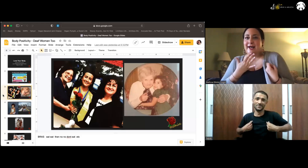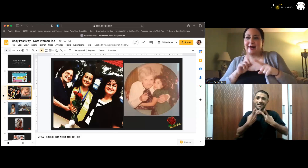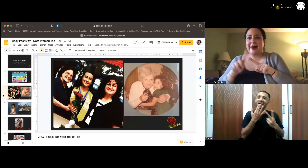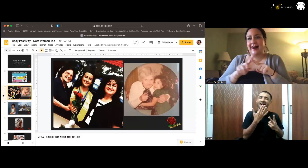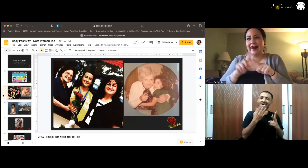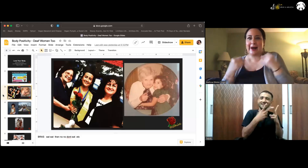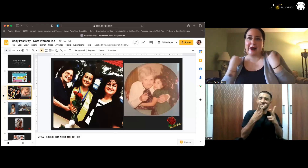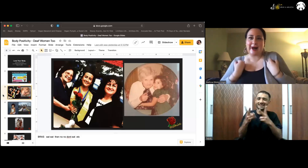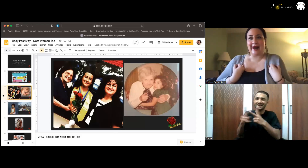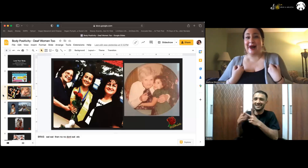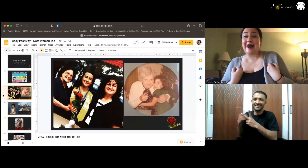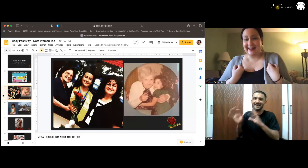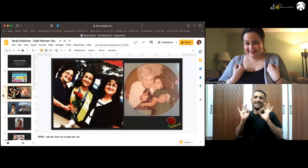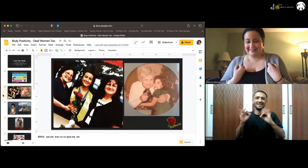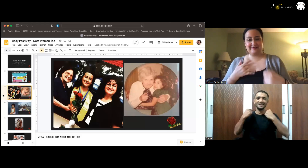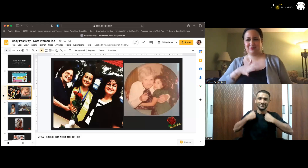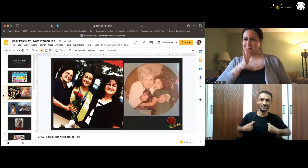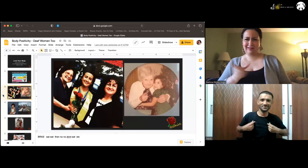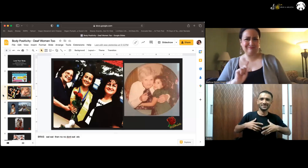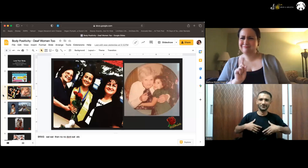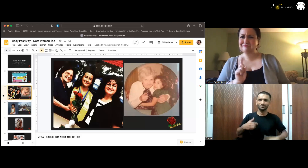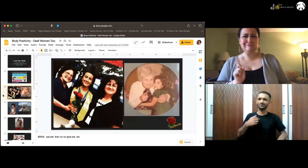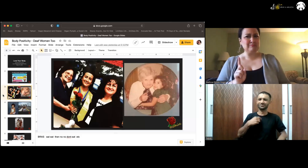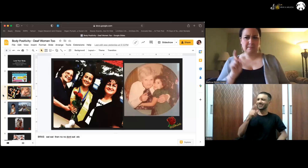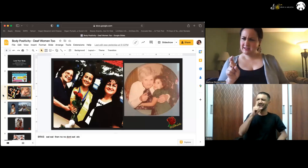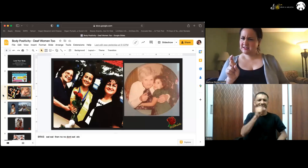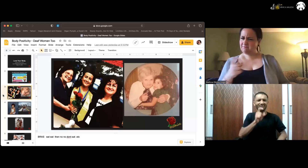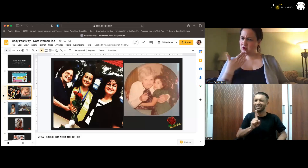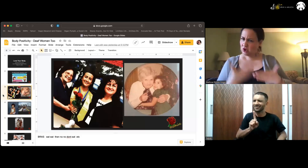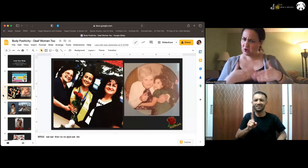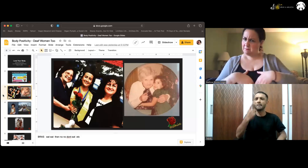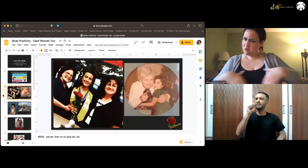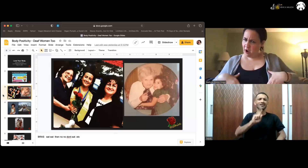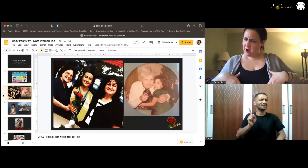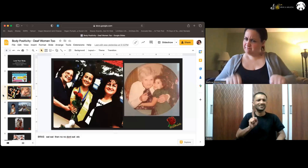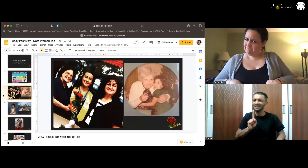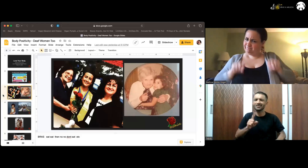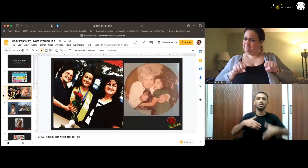not very visible. But I was someone who loved fashion, and